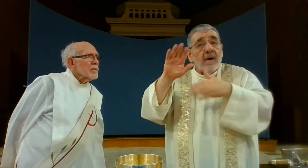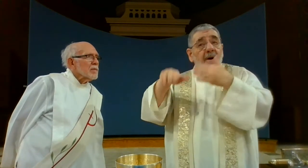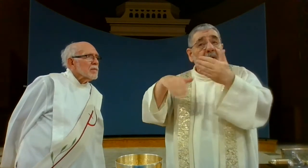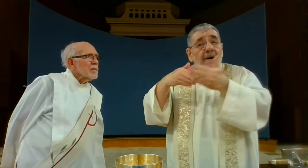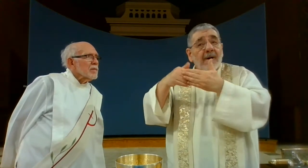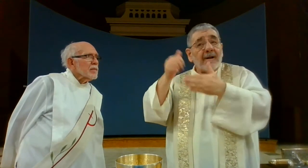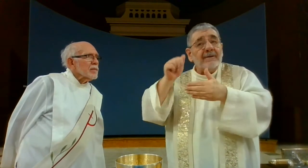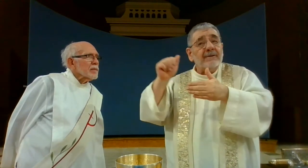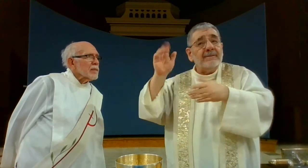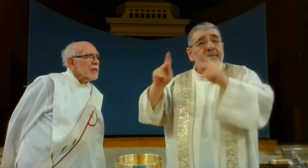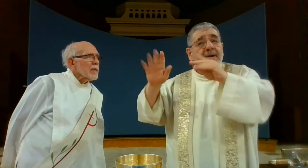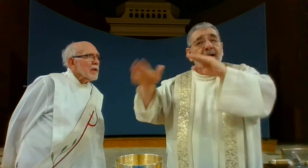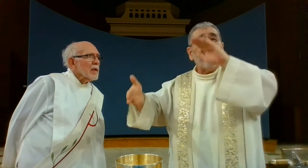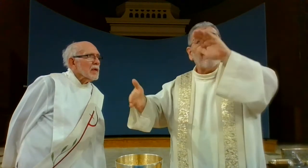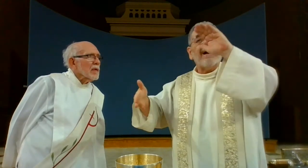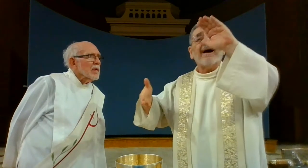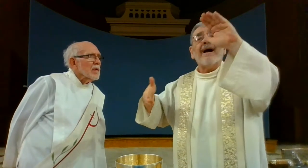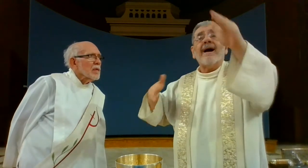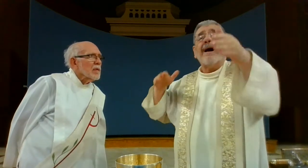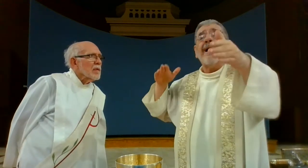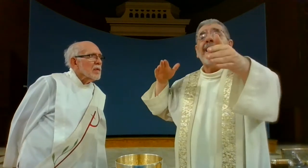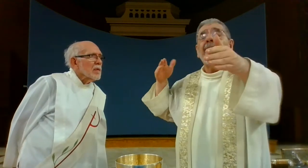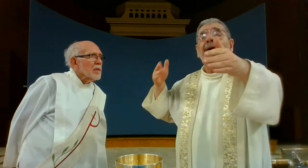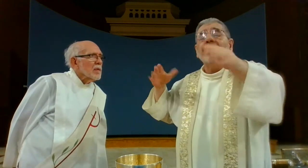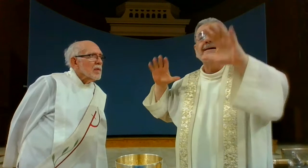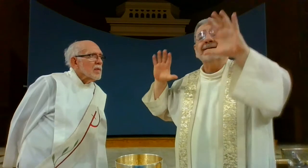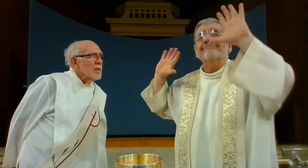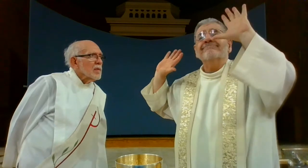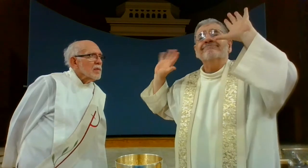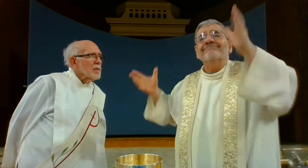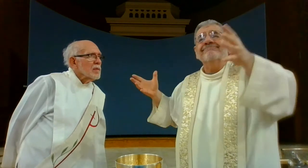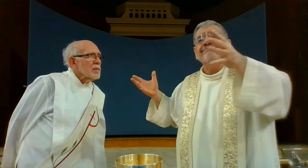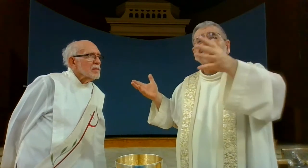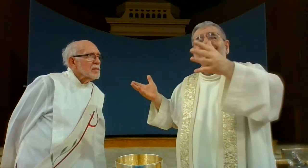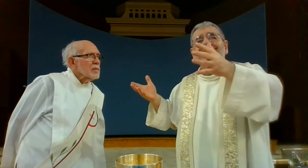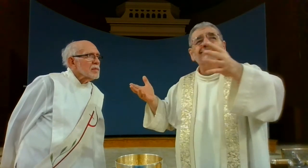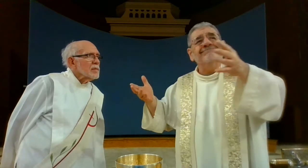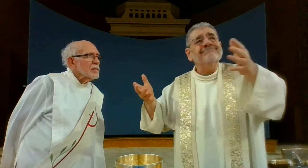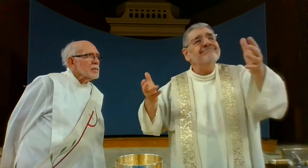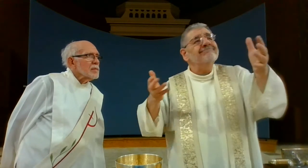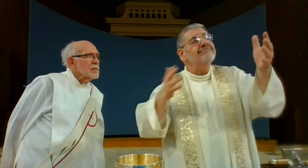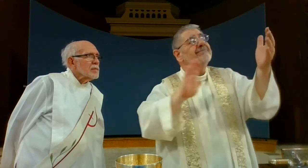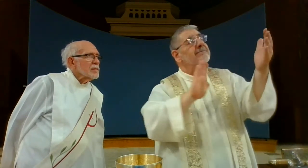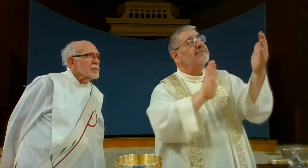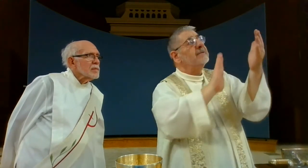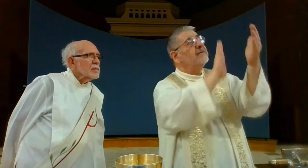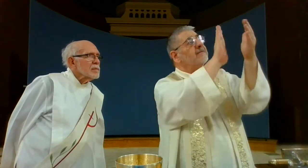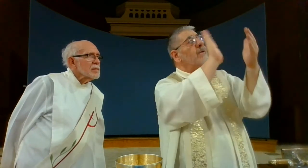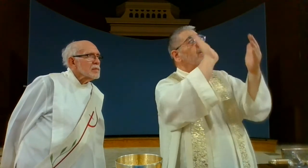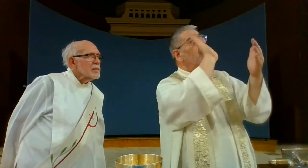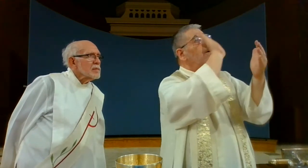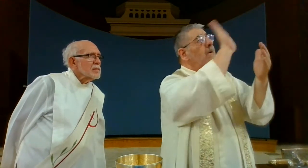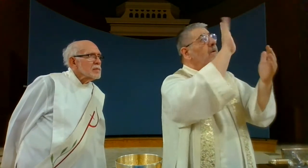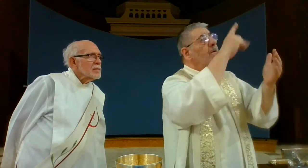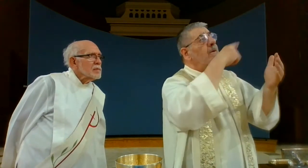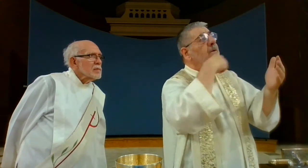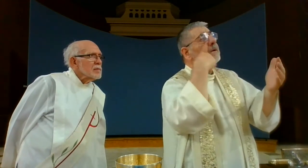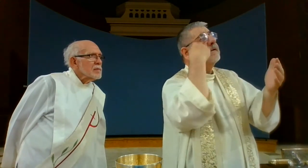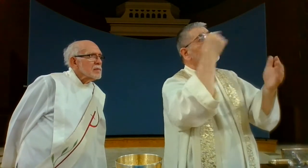and all who have died in your mercy. Welcome them into the light of your